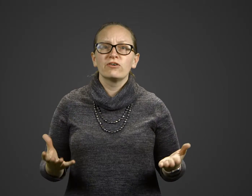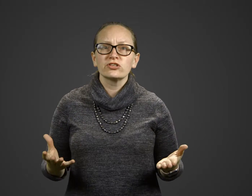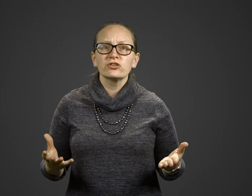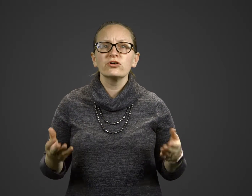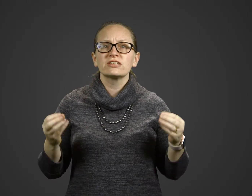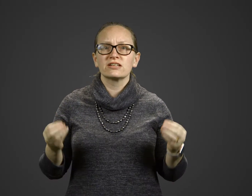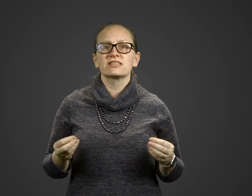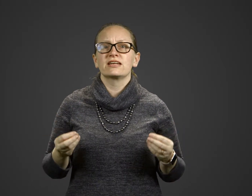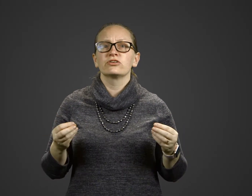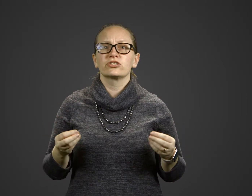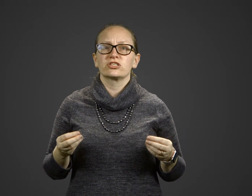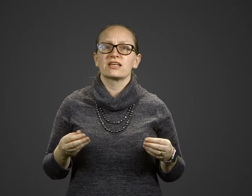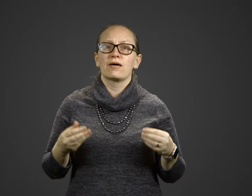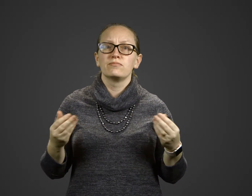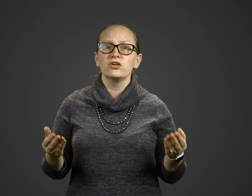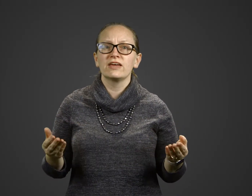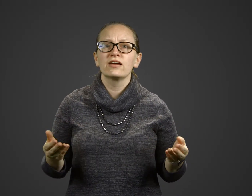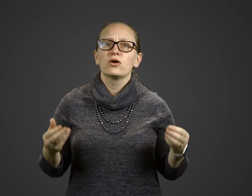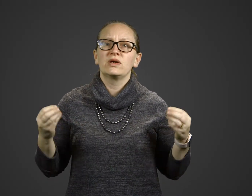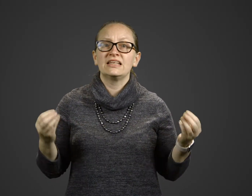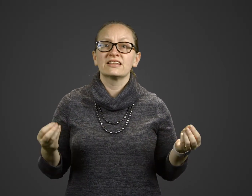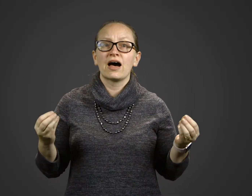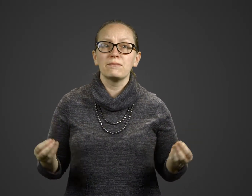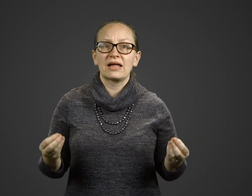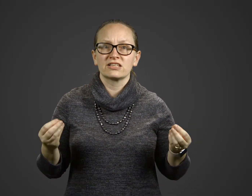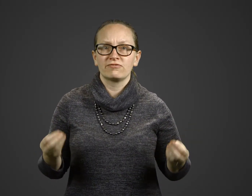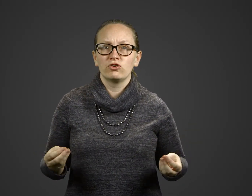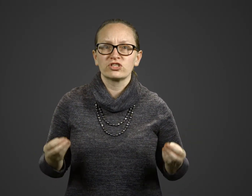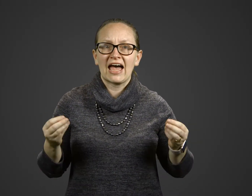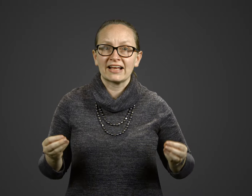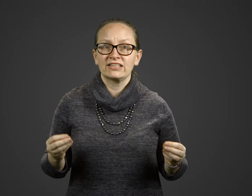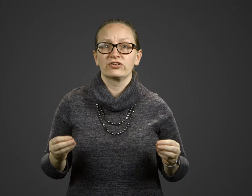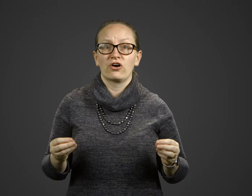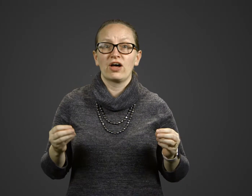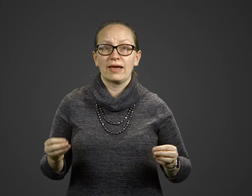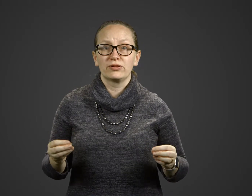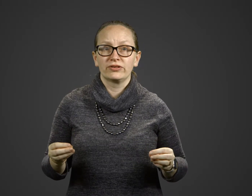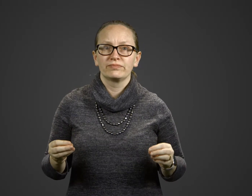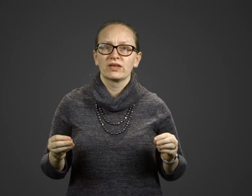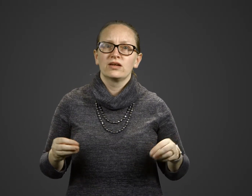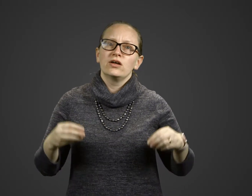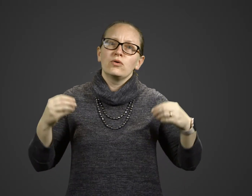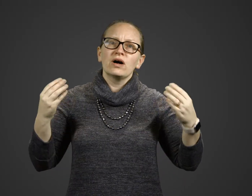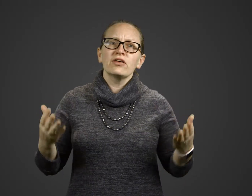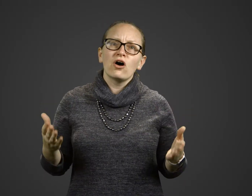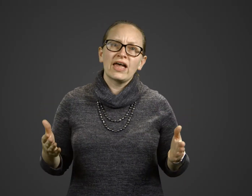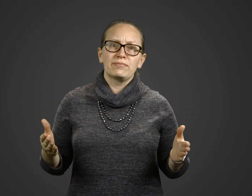first law tells us that in order to start moving, we need an unbalanced force acting on the hot air balloon. While the hot air balloon